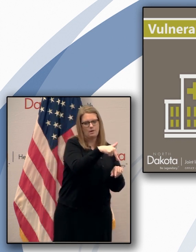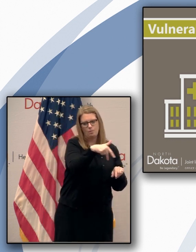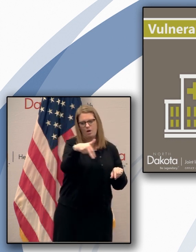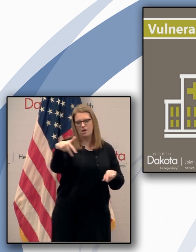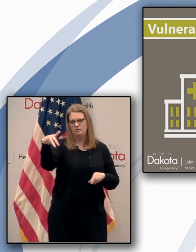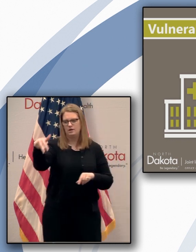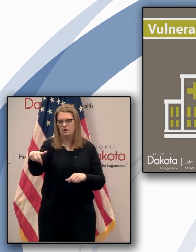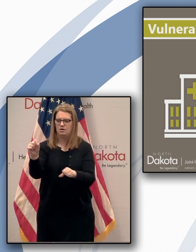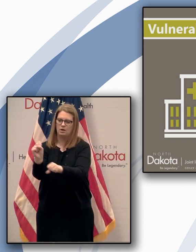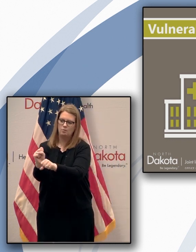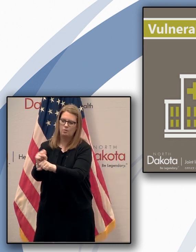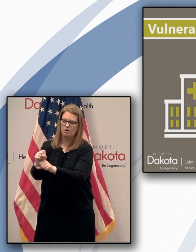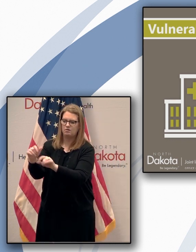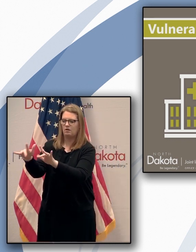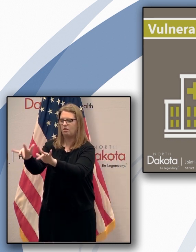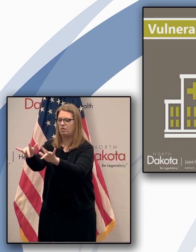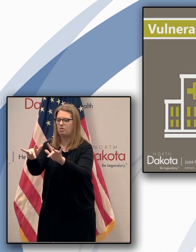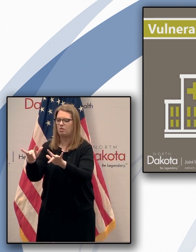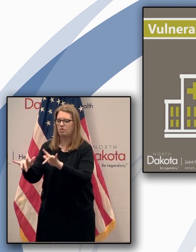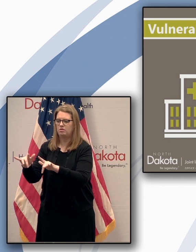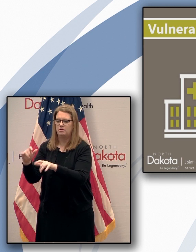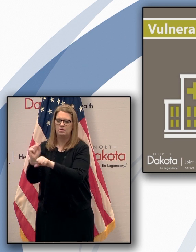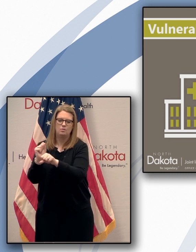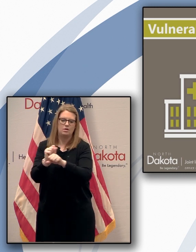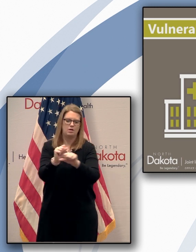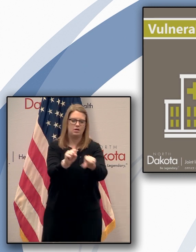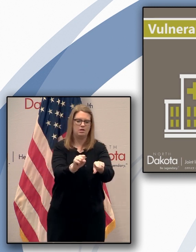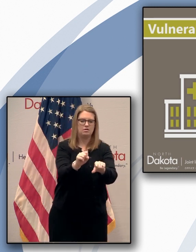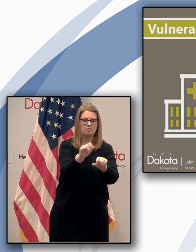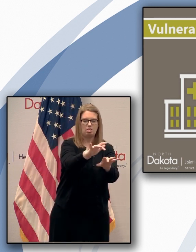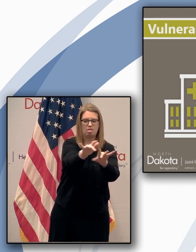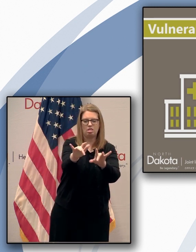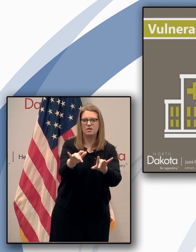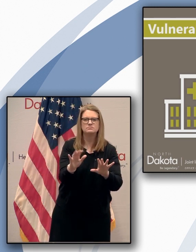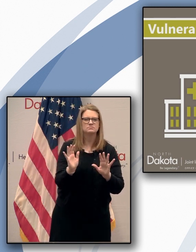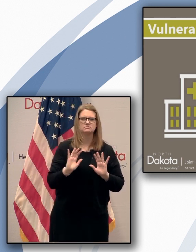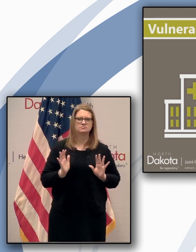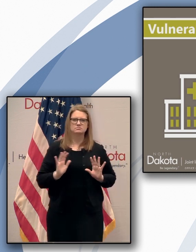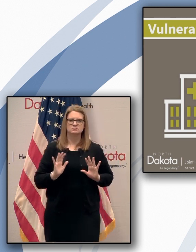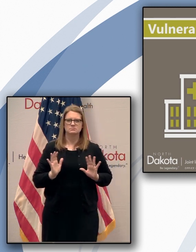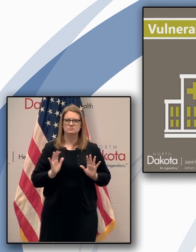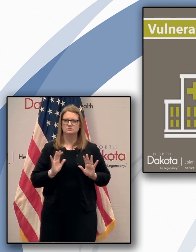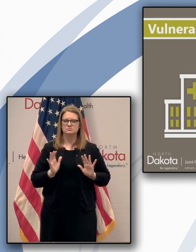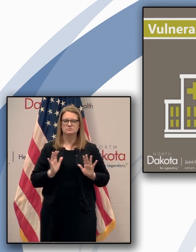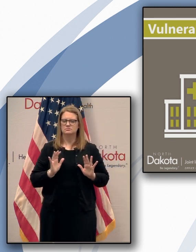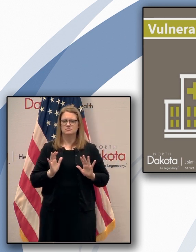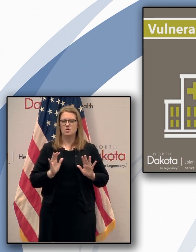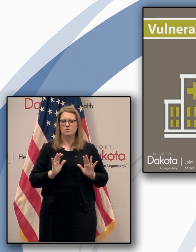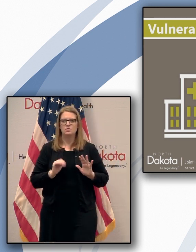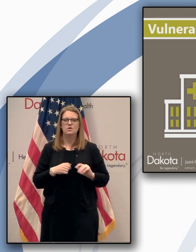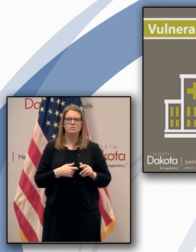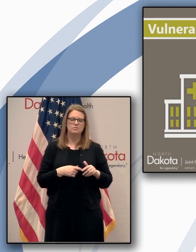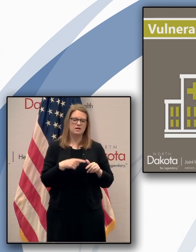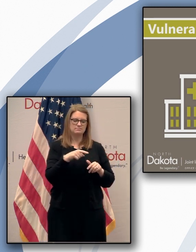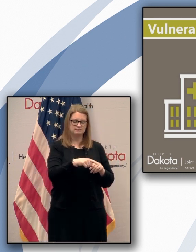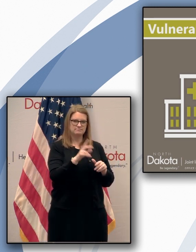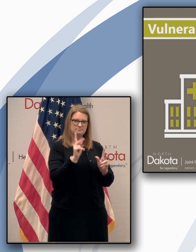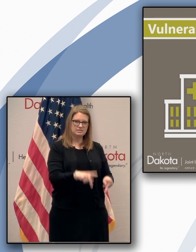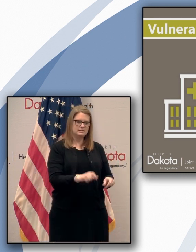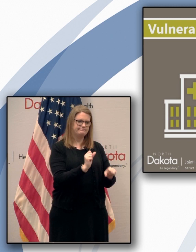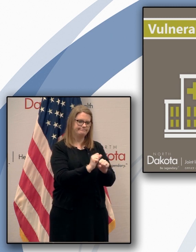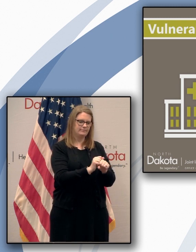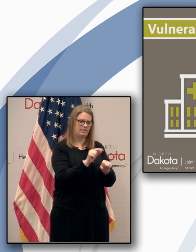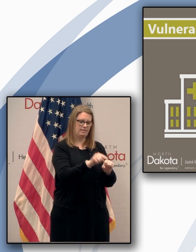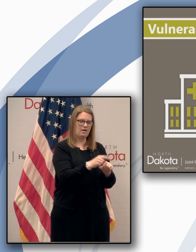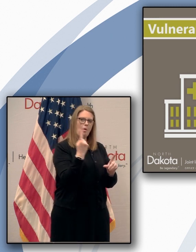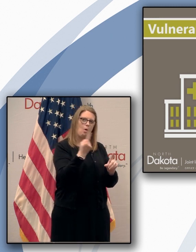staff aren't the ones that are carrying it across. We want to identify and isolate positive cases to slow the spread, and we want to have these